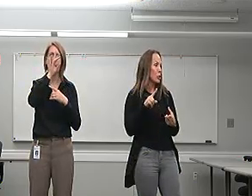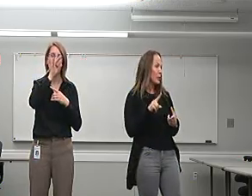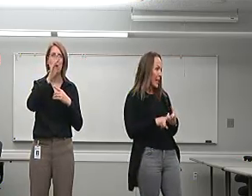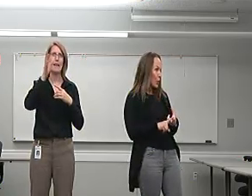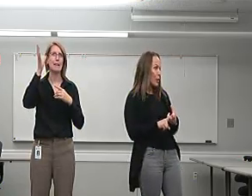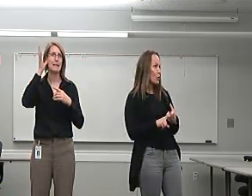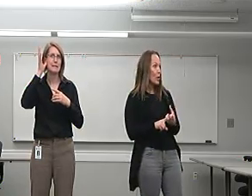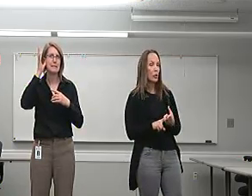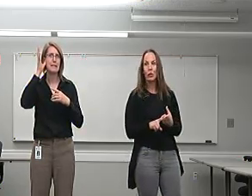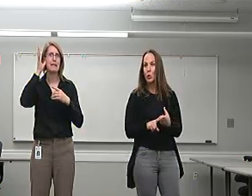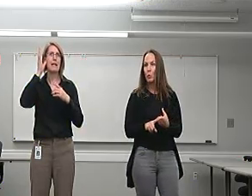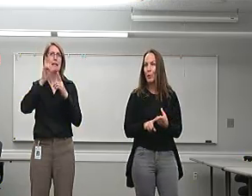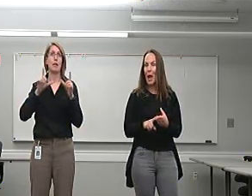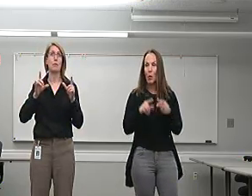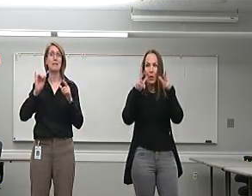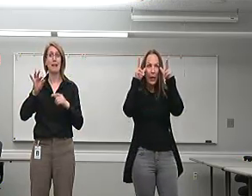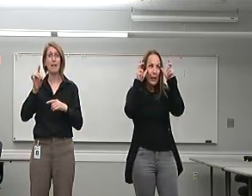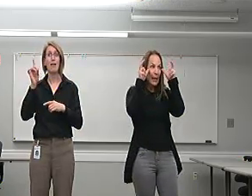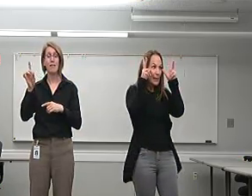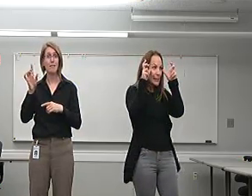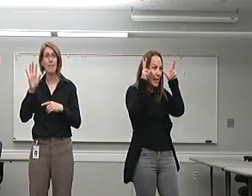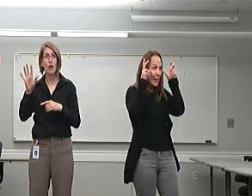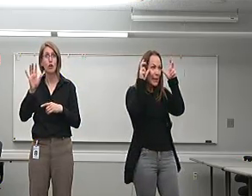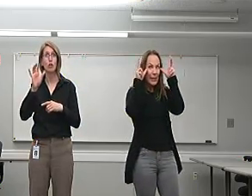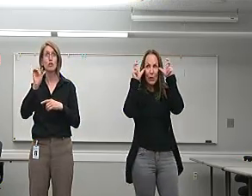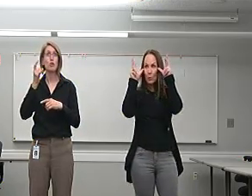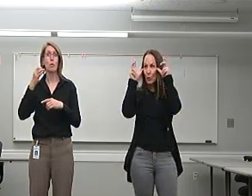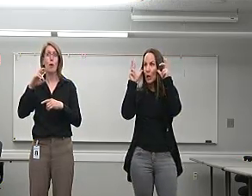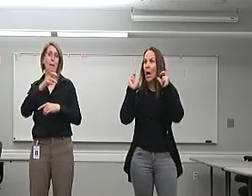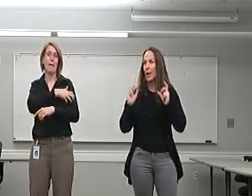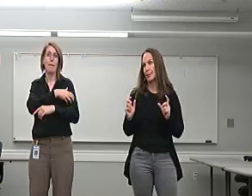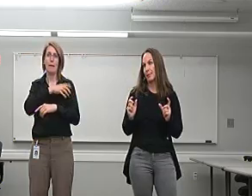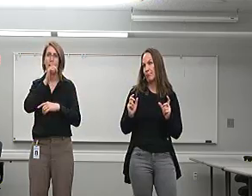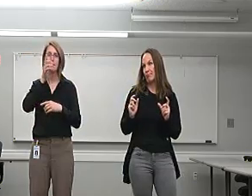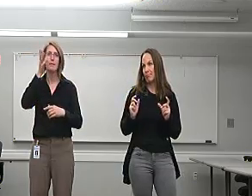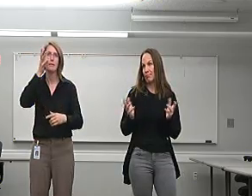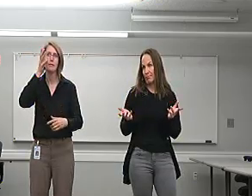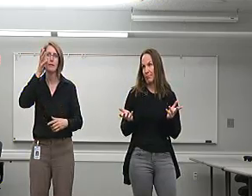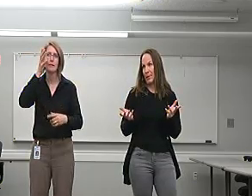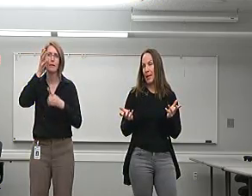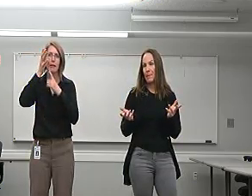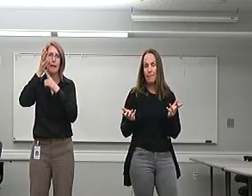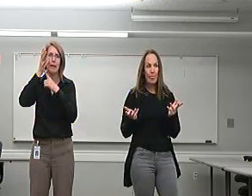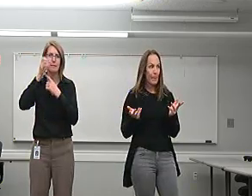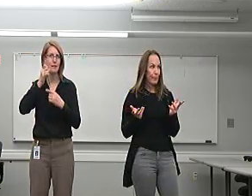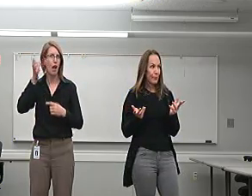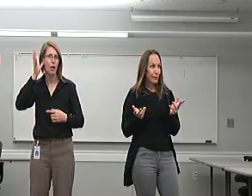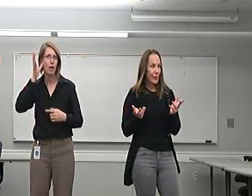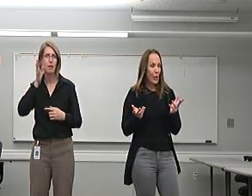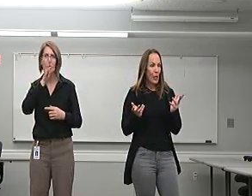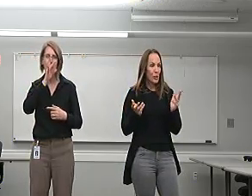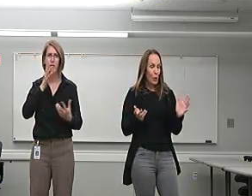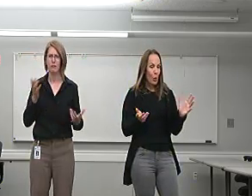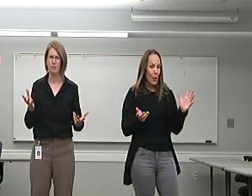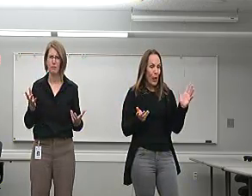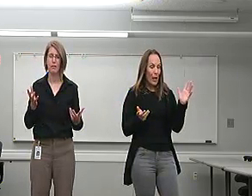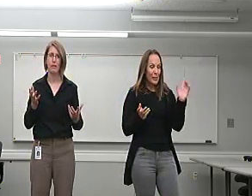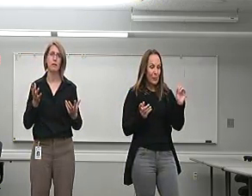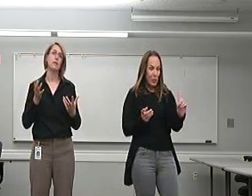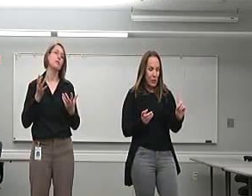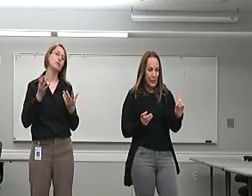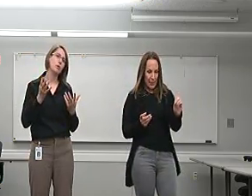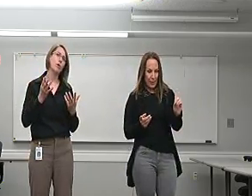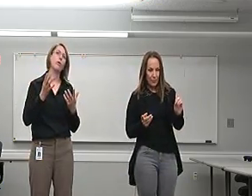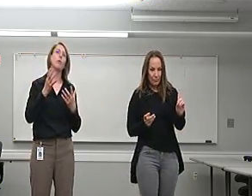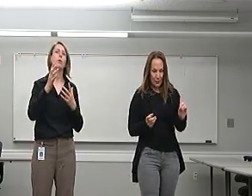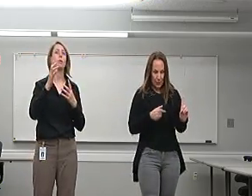your superpower is taking it in through your eyes. Okay? So, speech is a skill. This